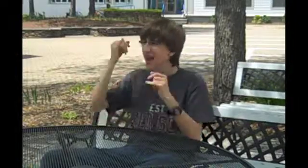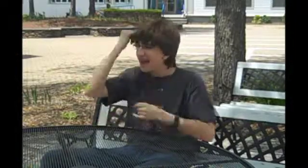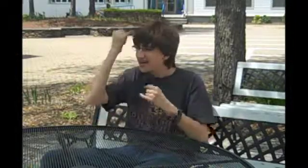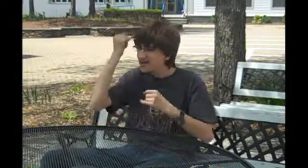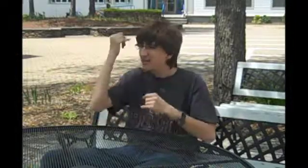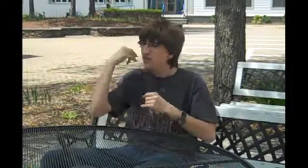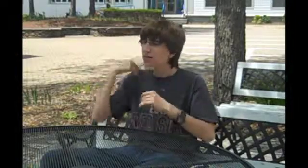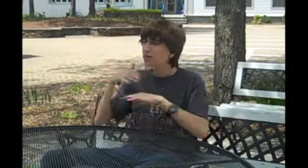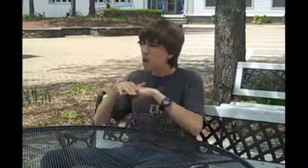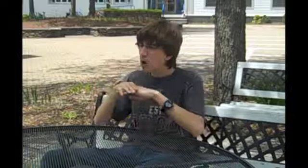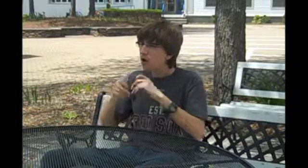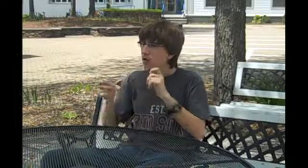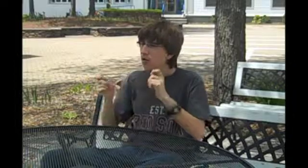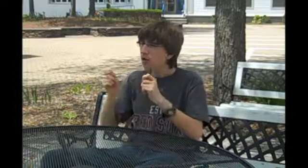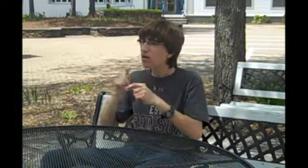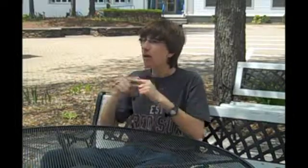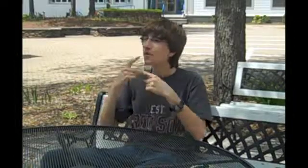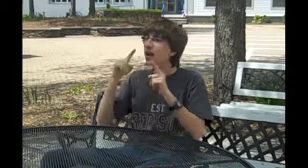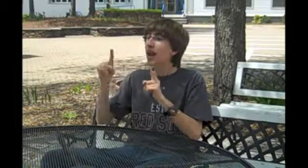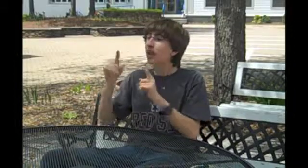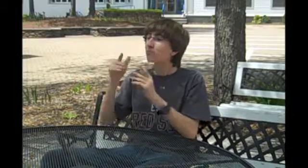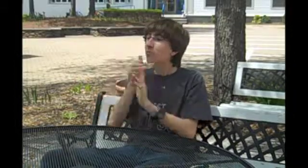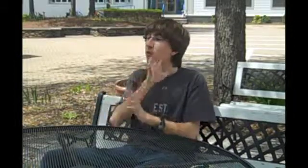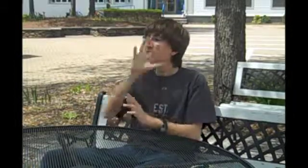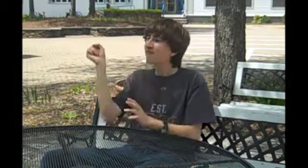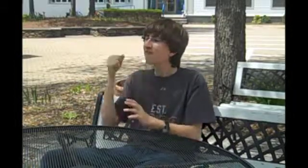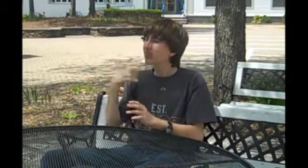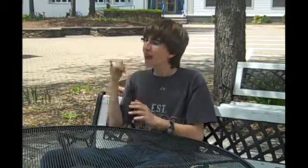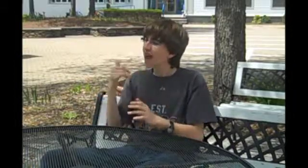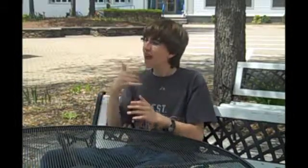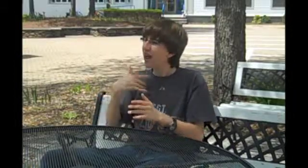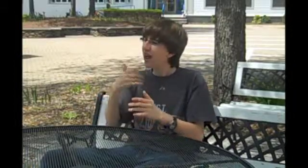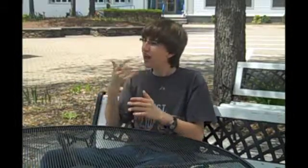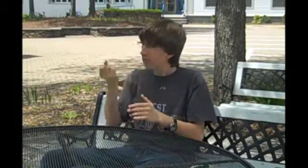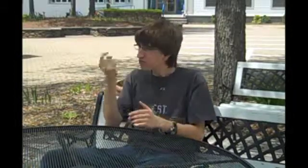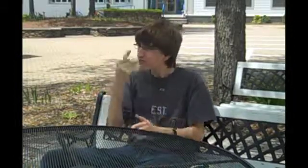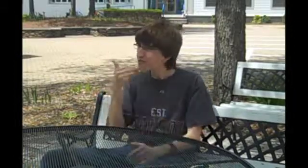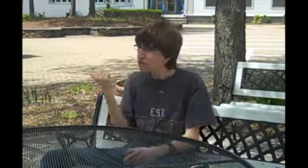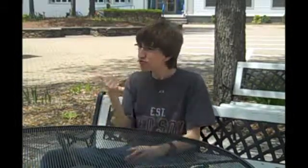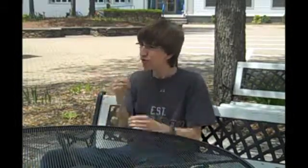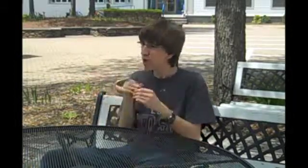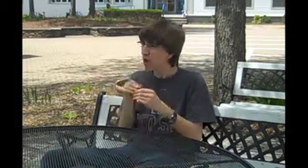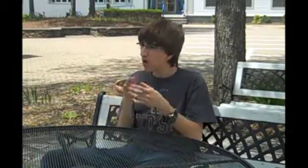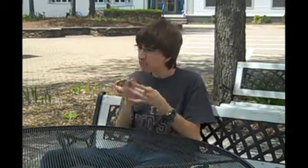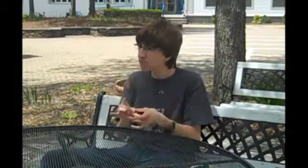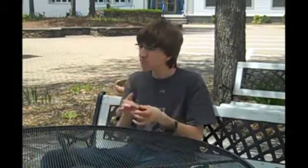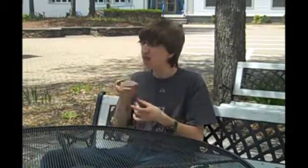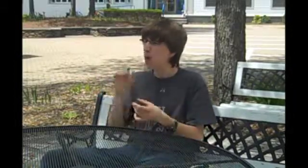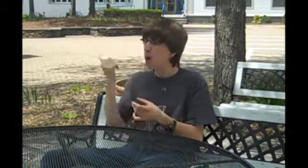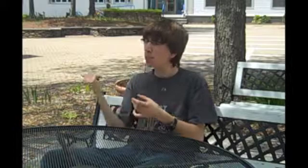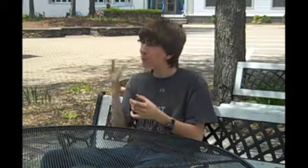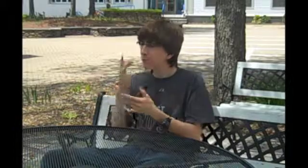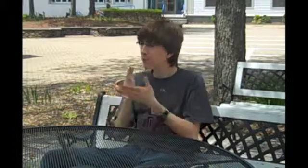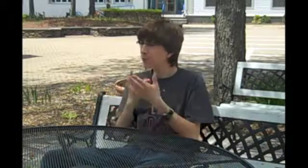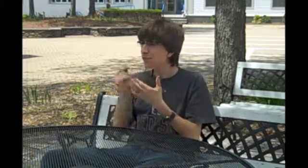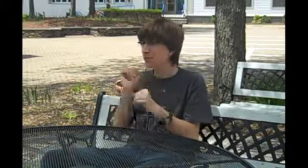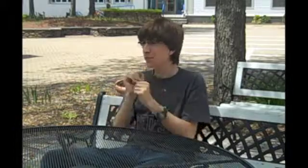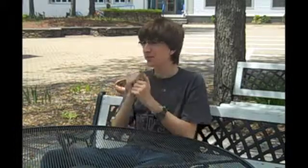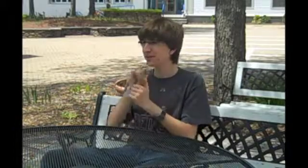culture a little bit different, but just thinking about their beliefs and ideologies and customs, very, very different. But I feel like I have a better understanding and